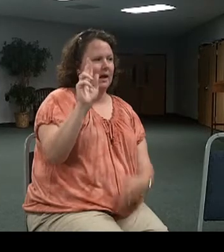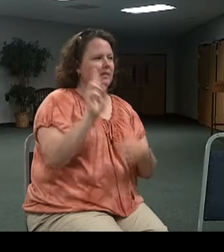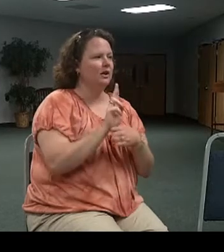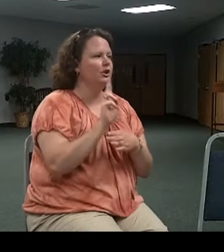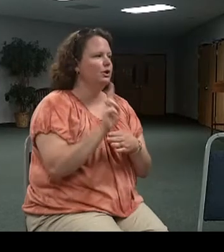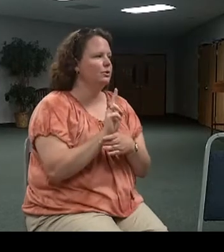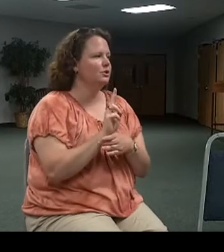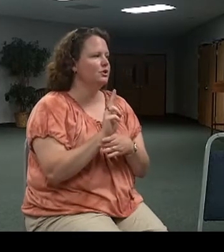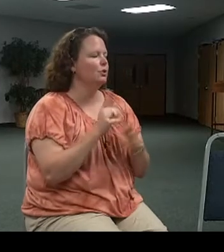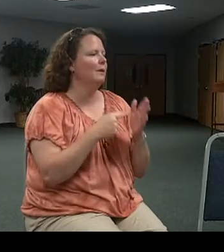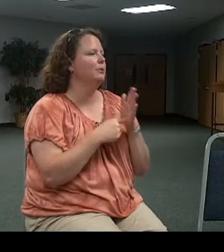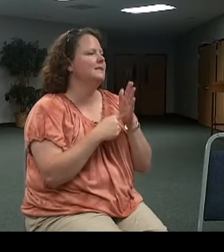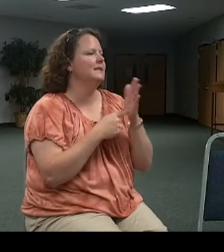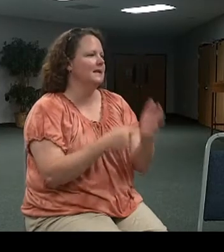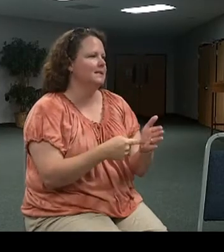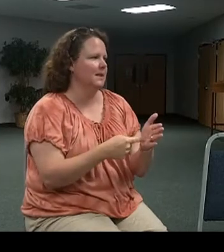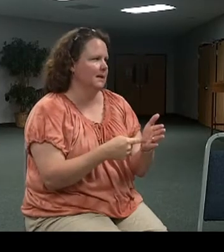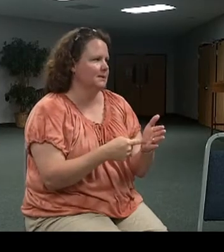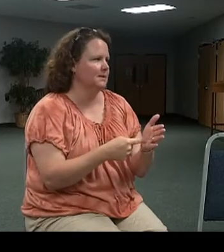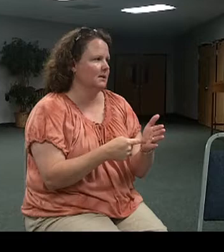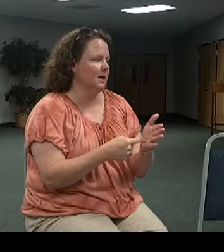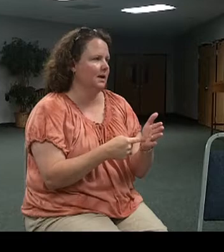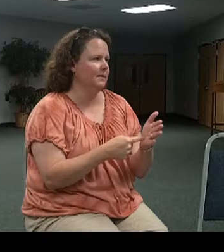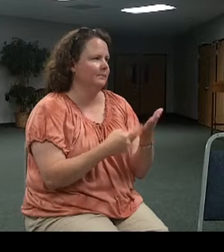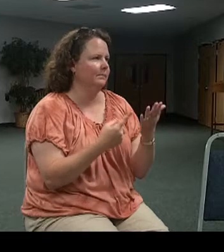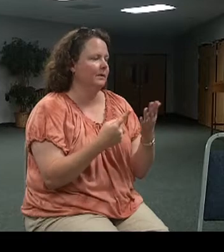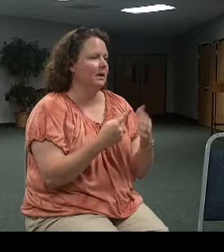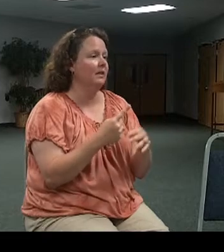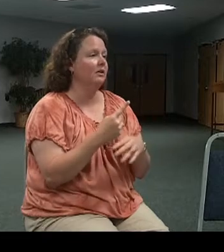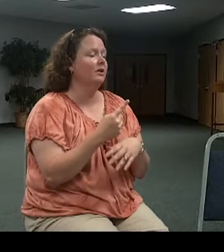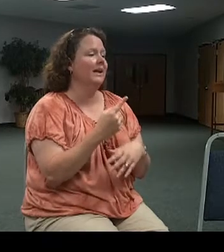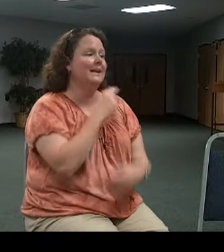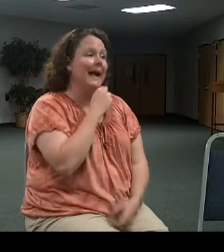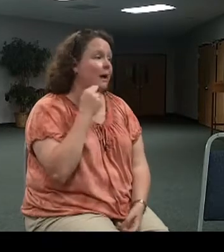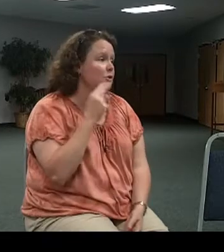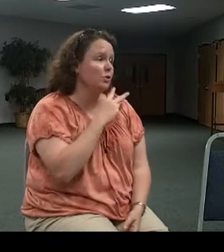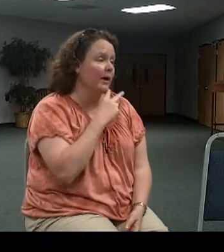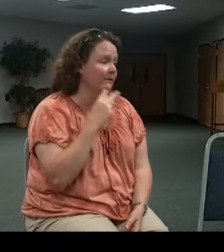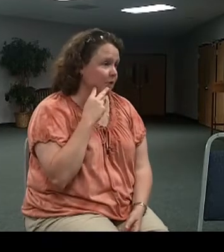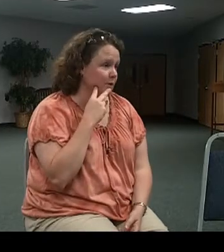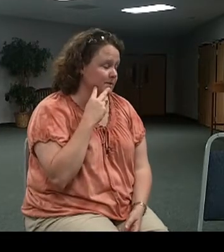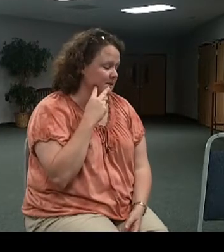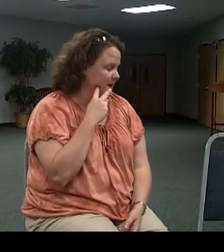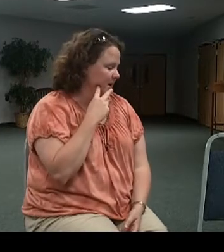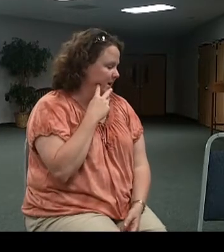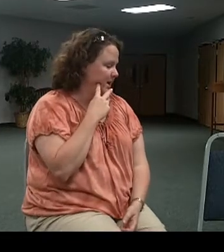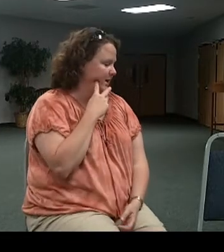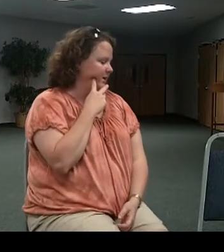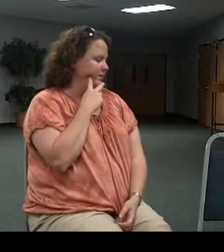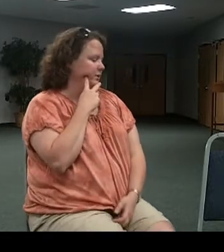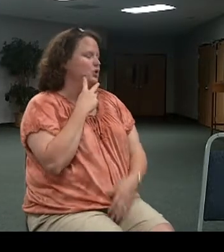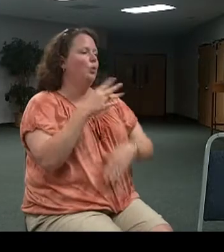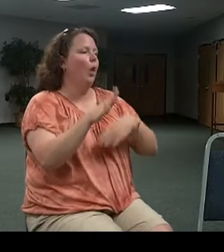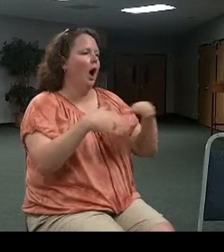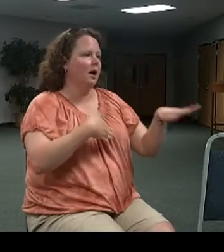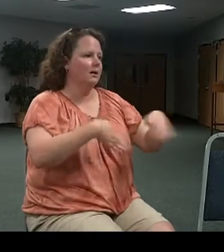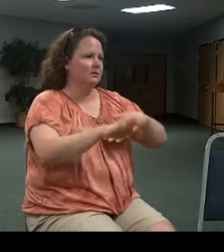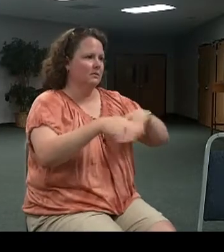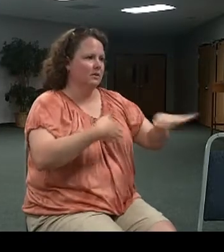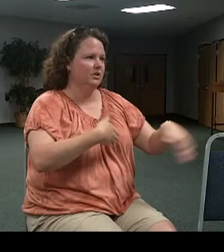and they're used to represent things, either in nouns or in verbs. To walk, you'll